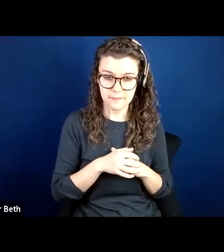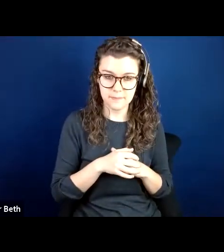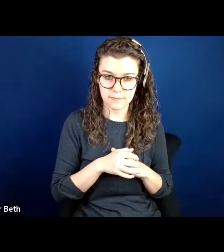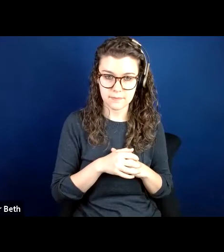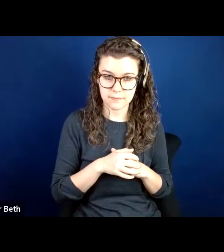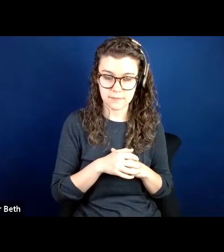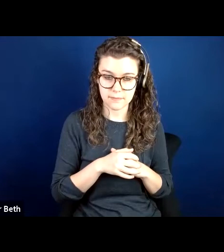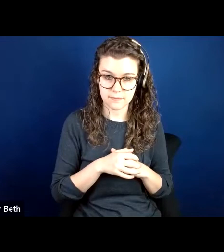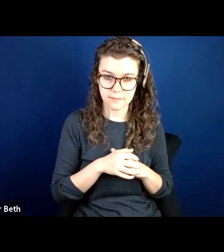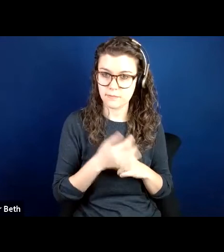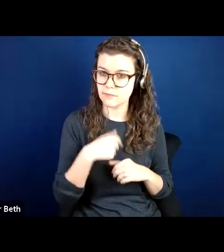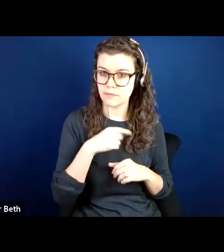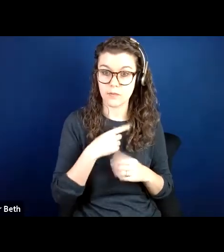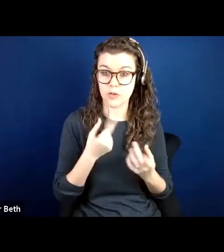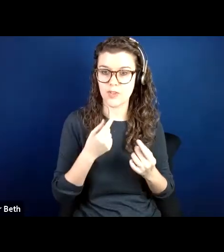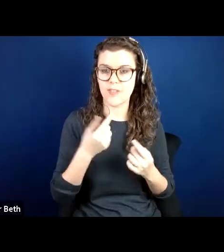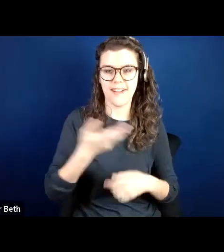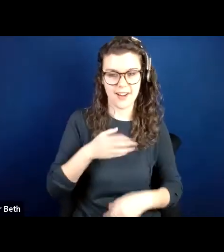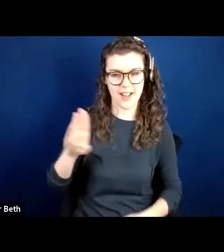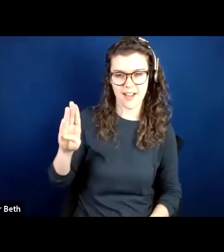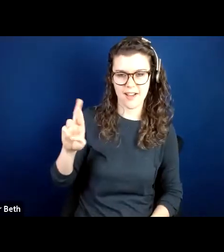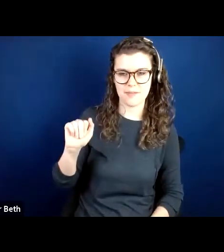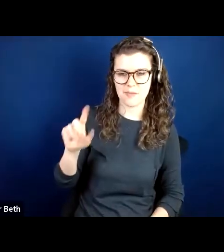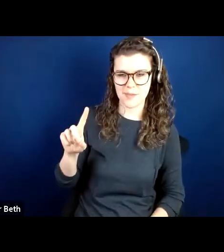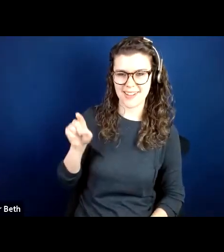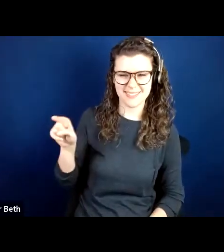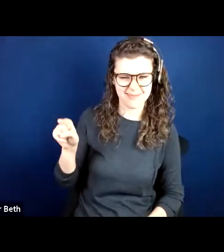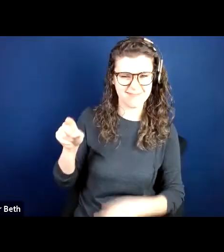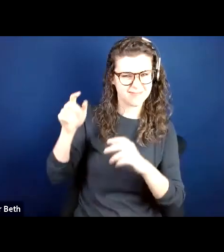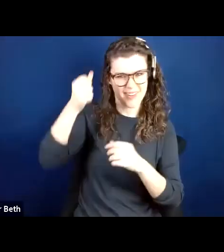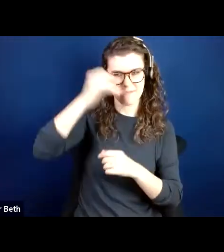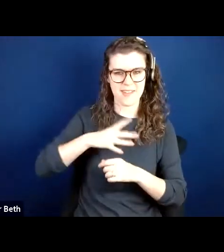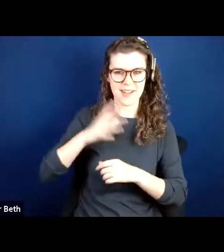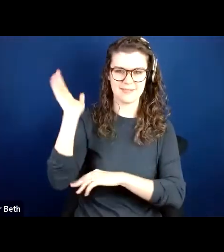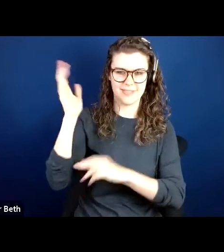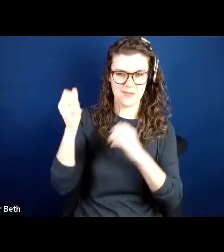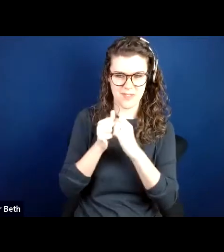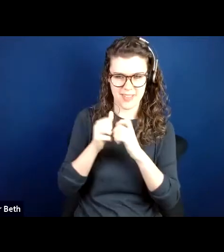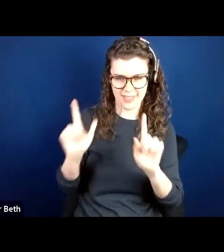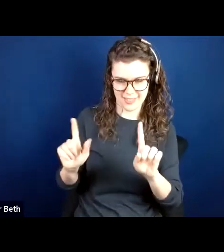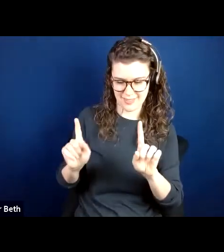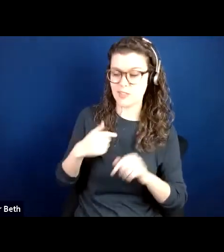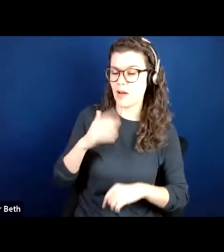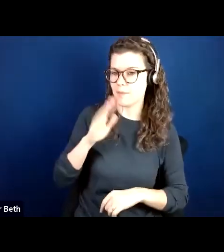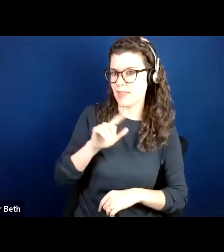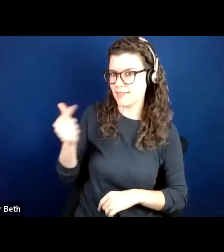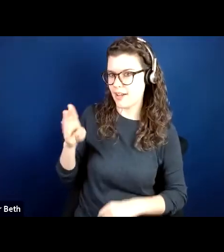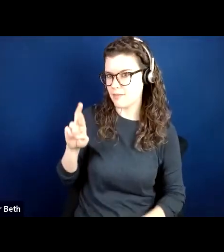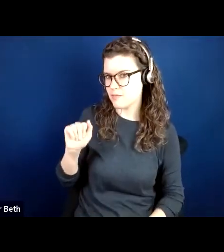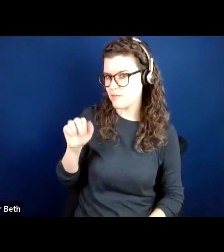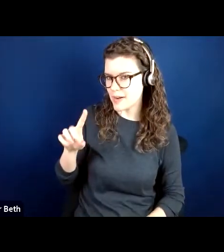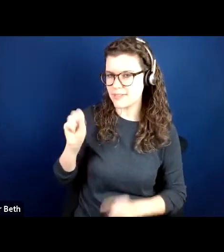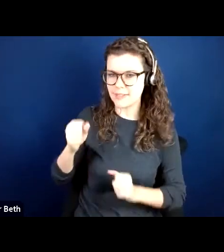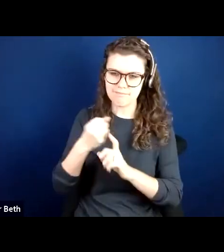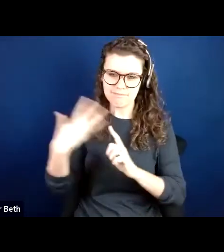started working. We hired Brad, and I'm going to turn it over to him now to talk about some of the steps we took in building